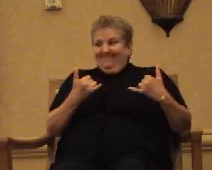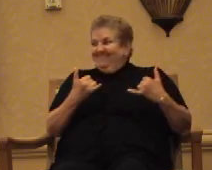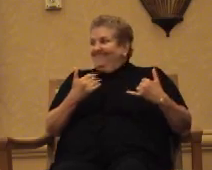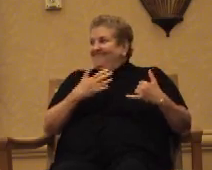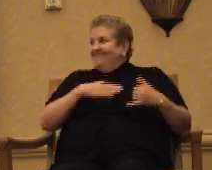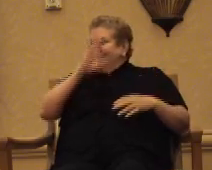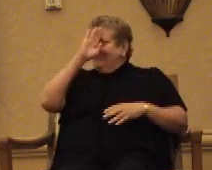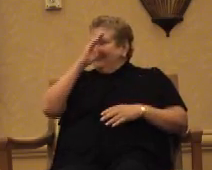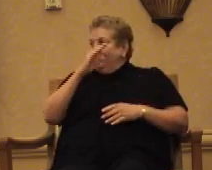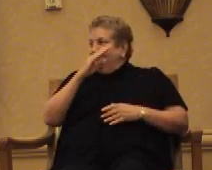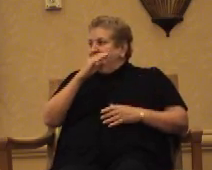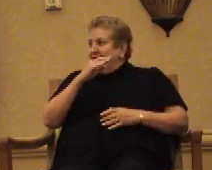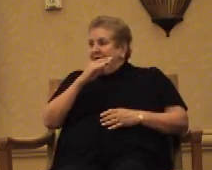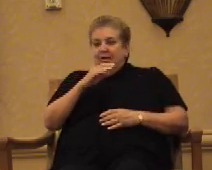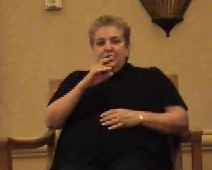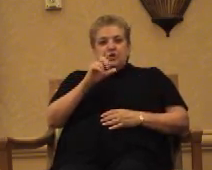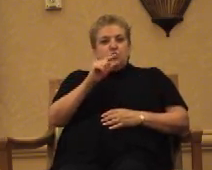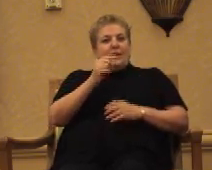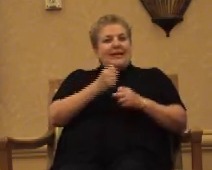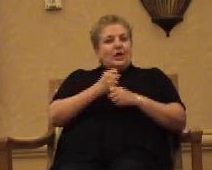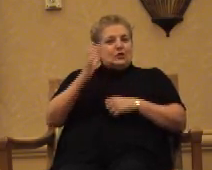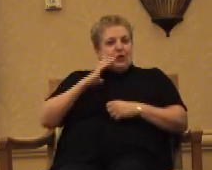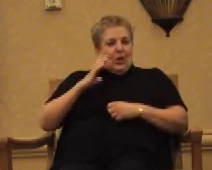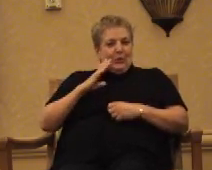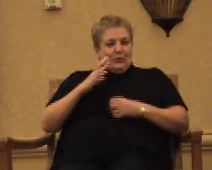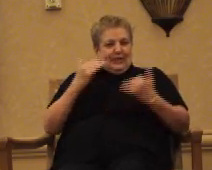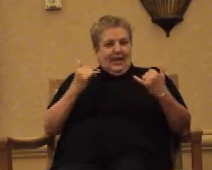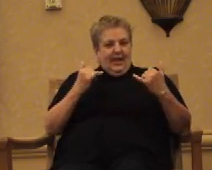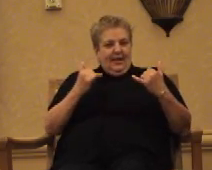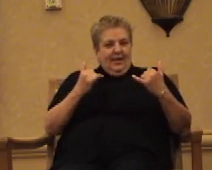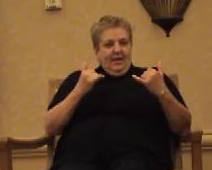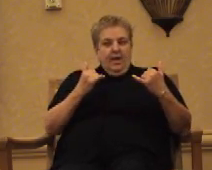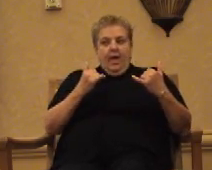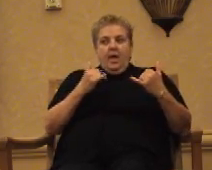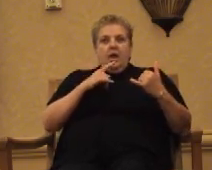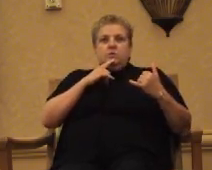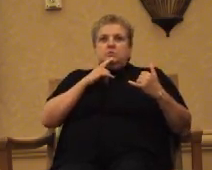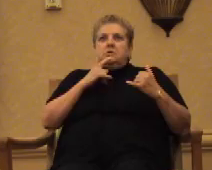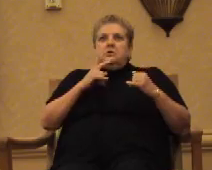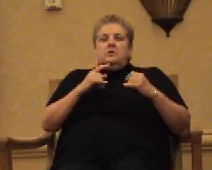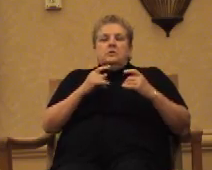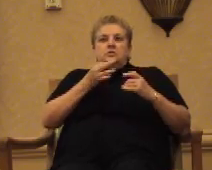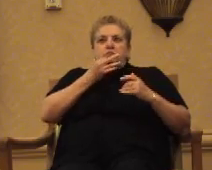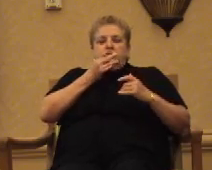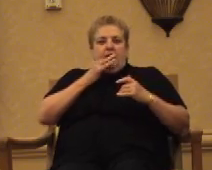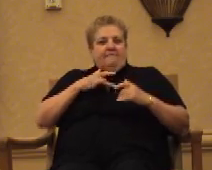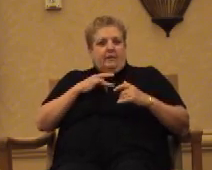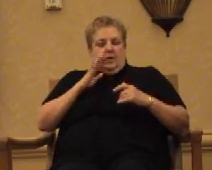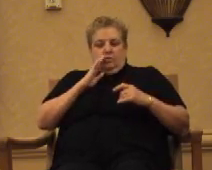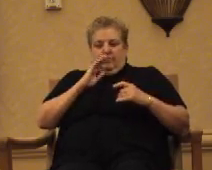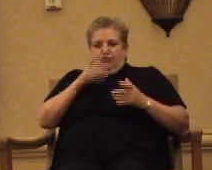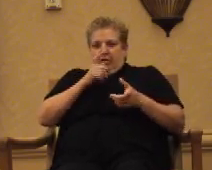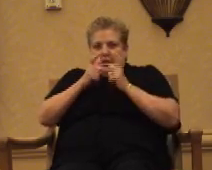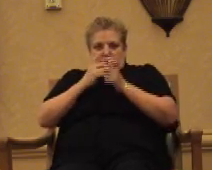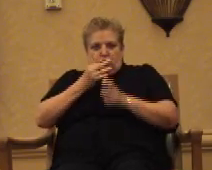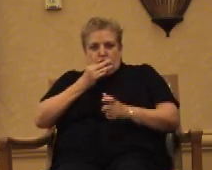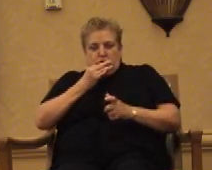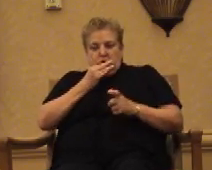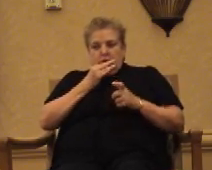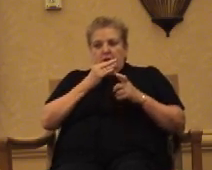28 years ago today. And I was probably as close to drinking as you could come. I knew I'd be a father to this kid from the beginning. I always